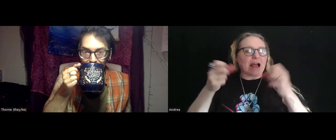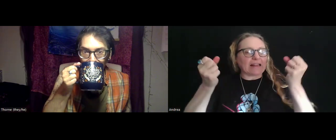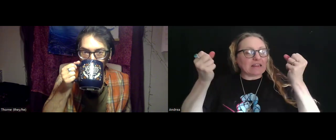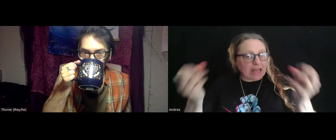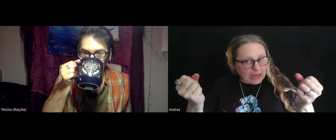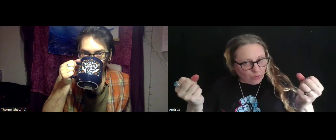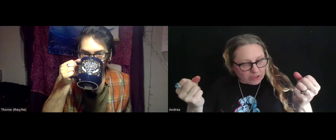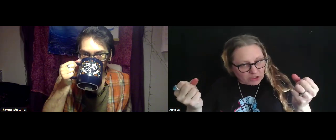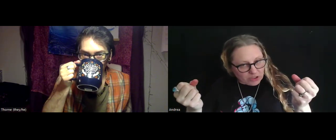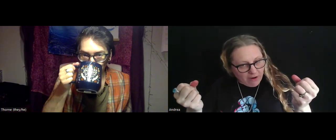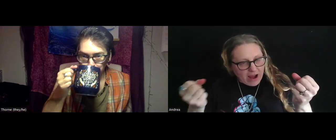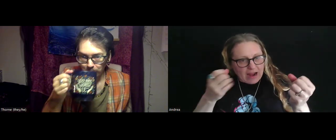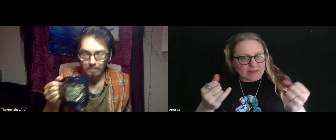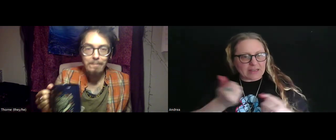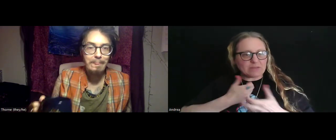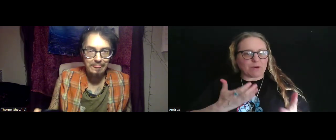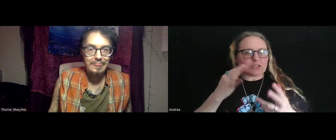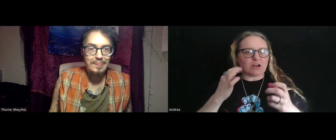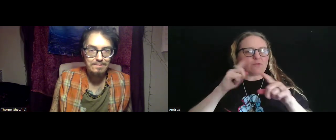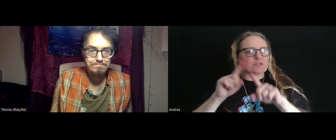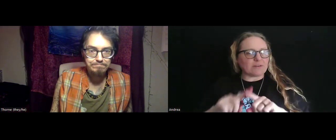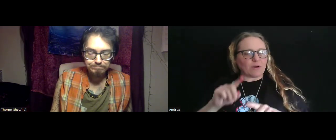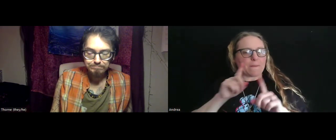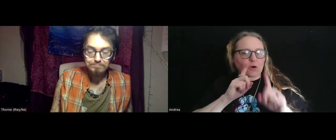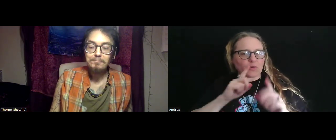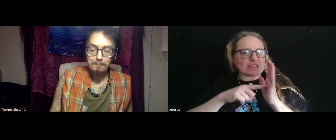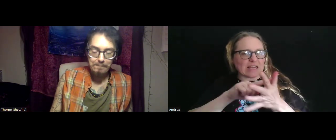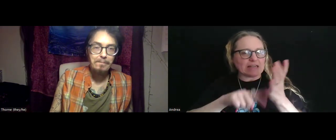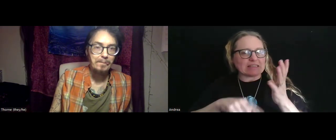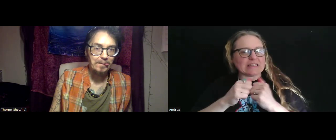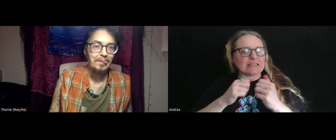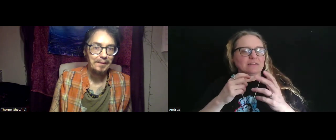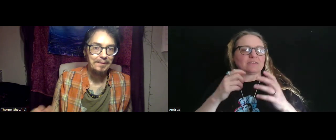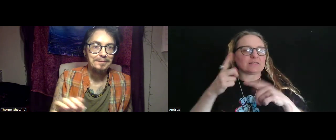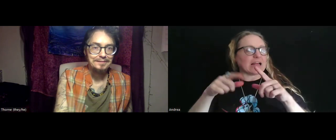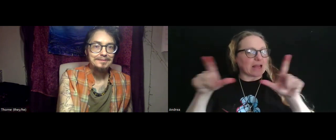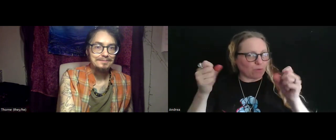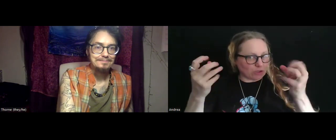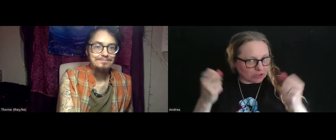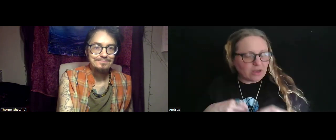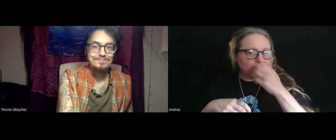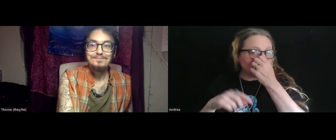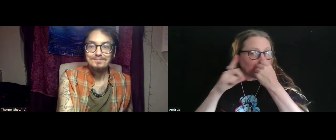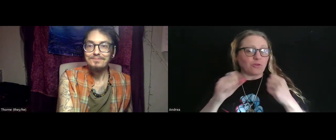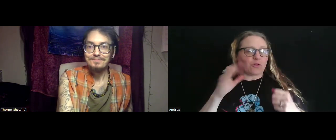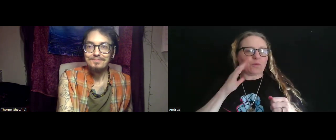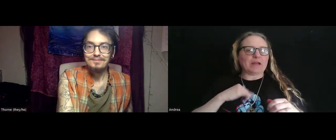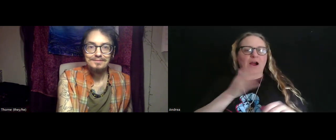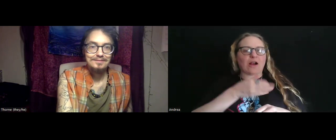sign language and the expression of those different Mercury signs in sign language. So Thorne will be our